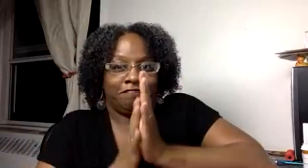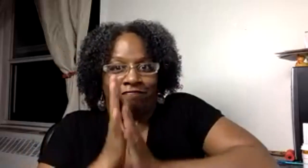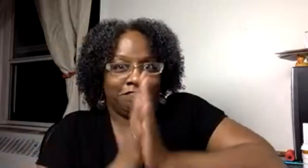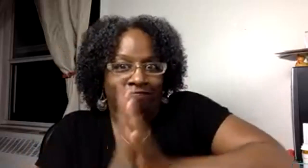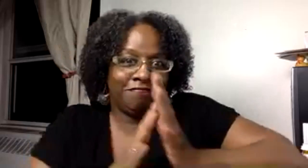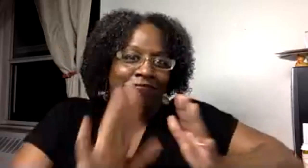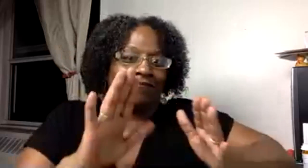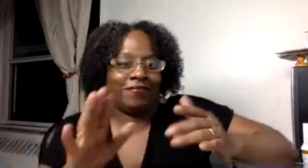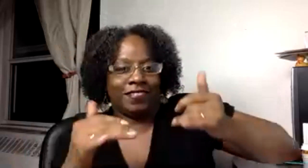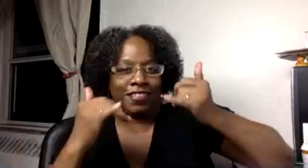It should be interesting.